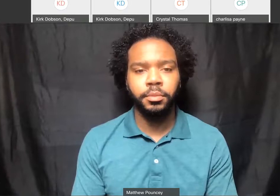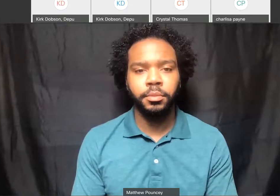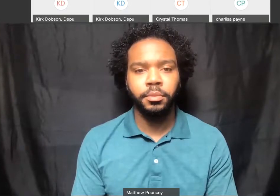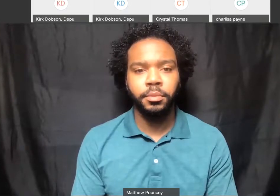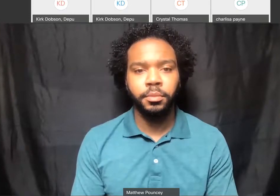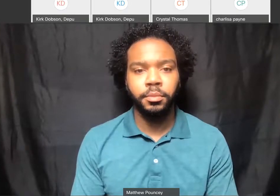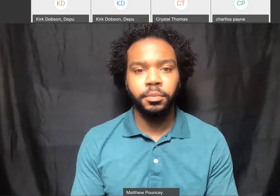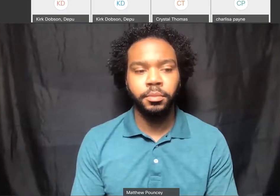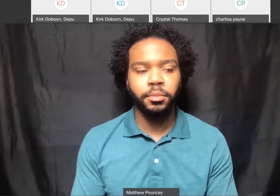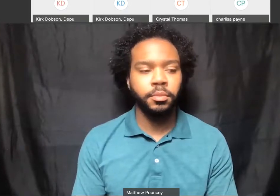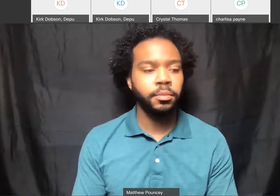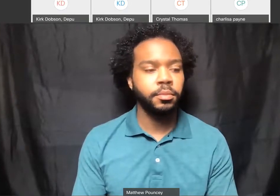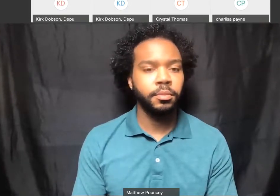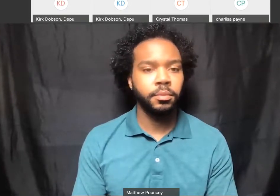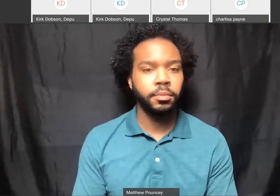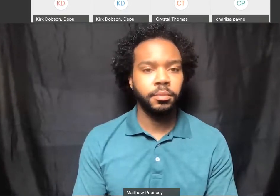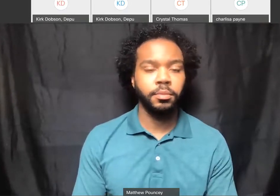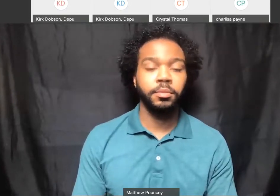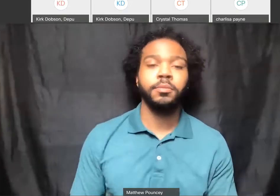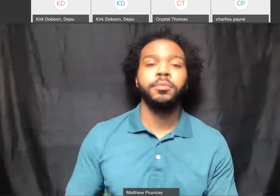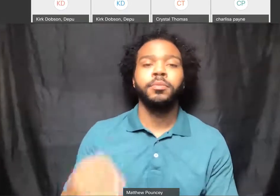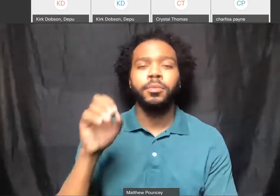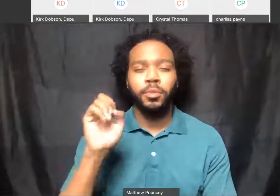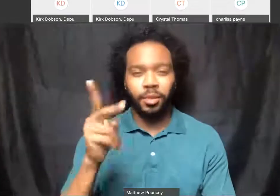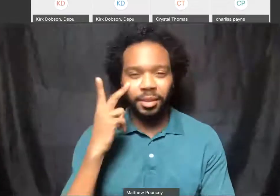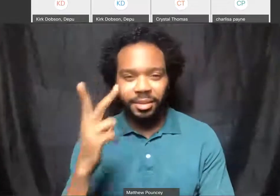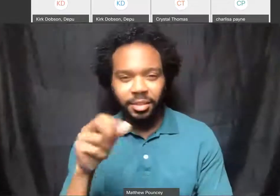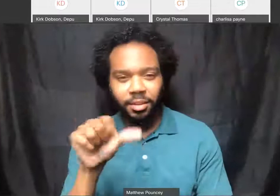All right, another question, let me see if I can